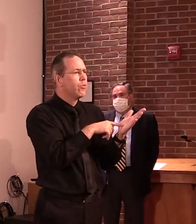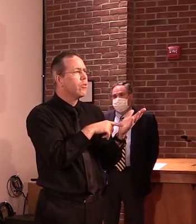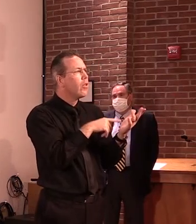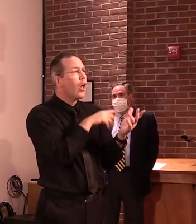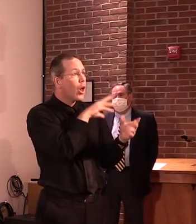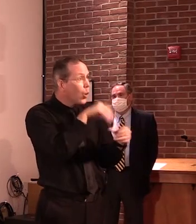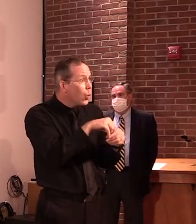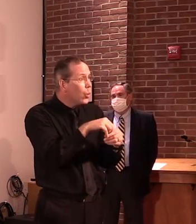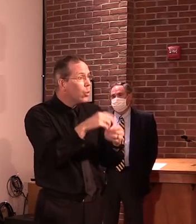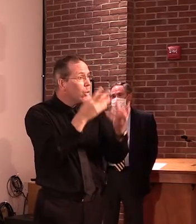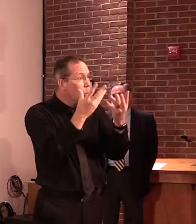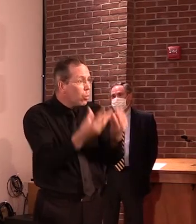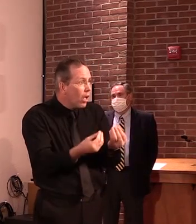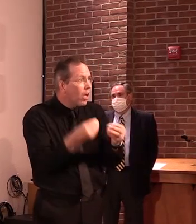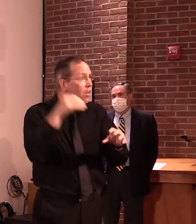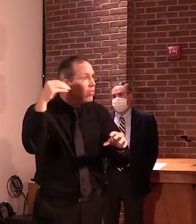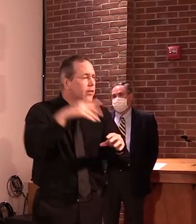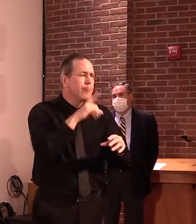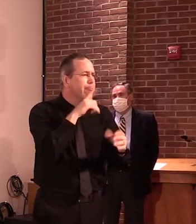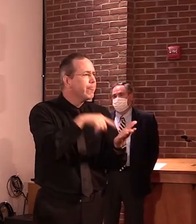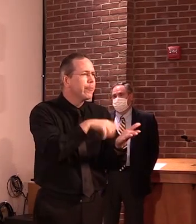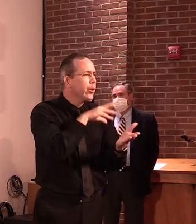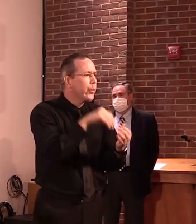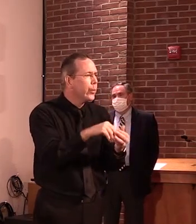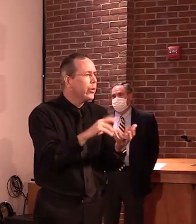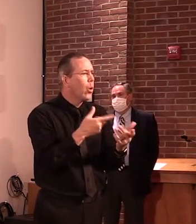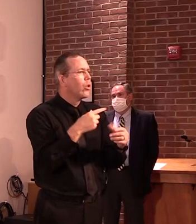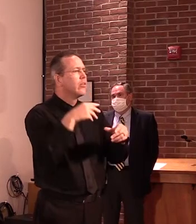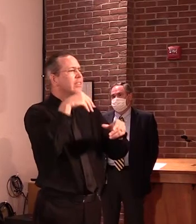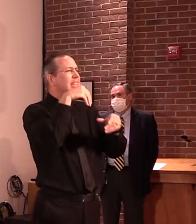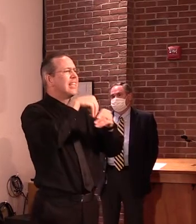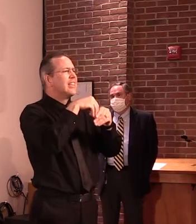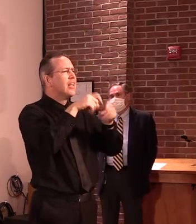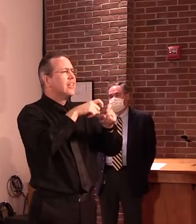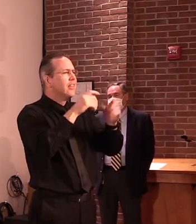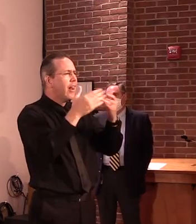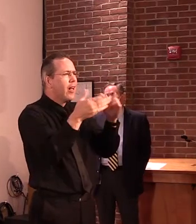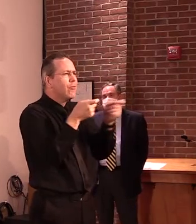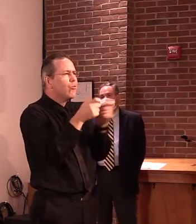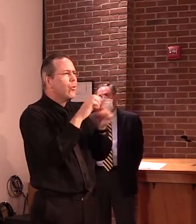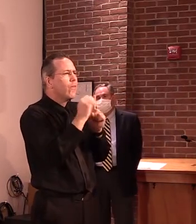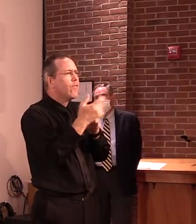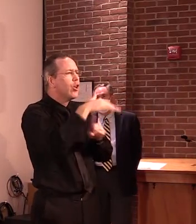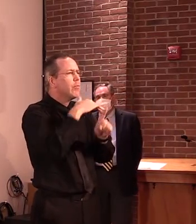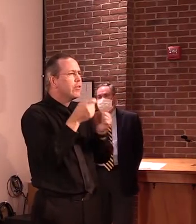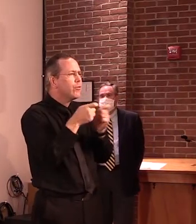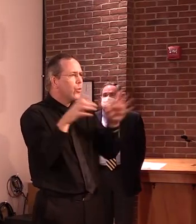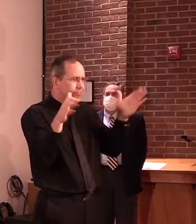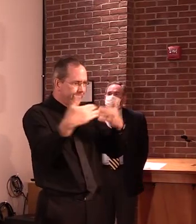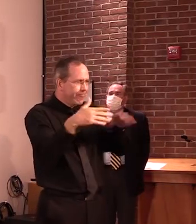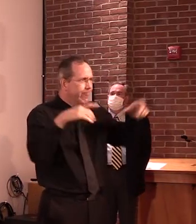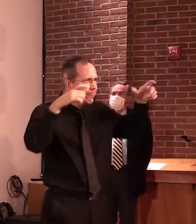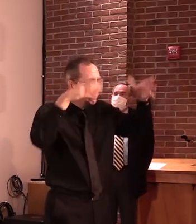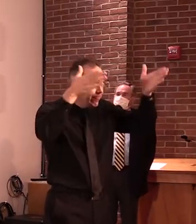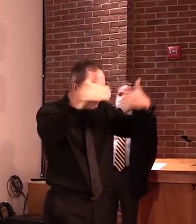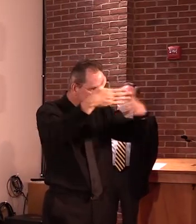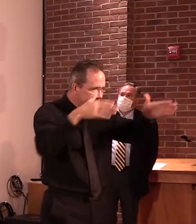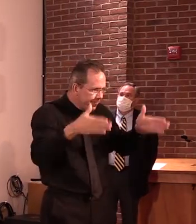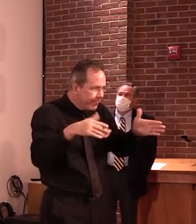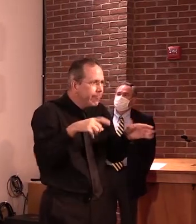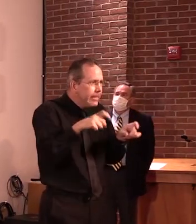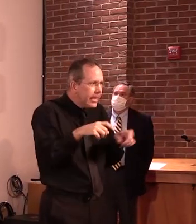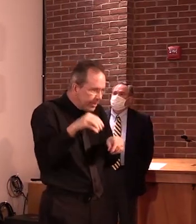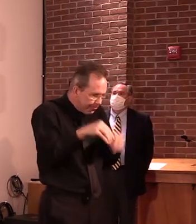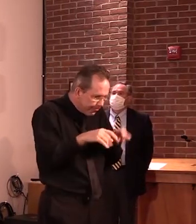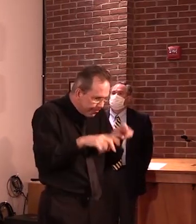indoor setting, even in a laboratory setting. The other part of that is you use the word